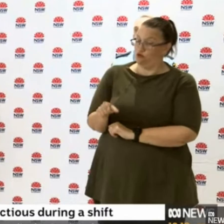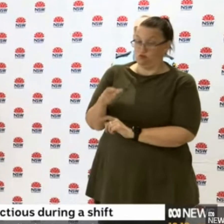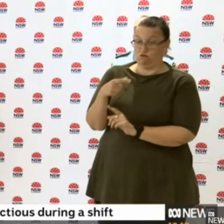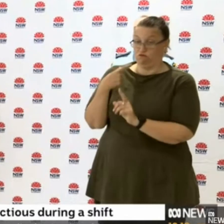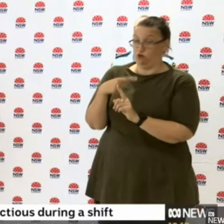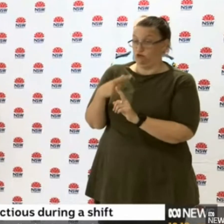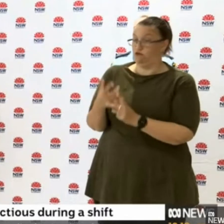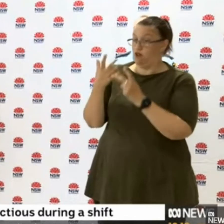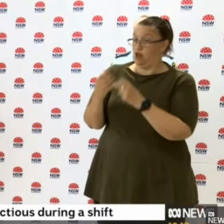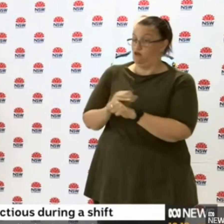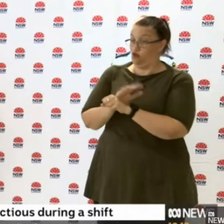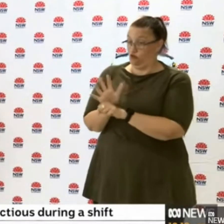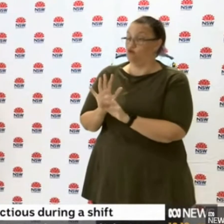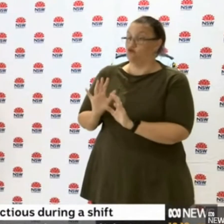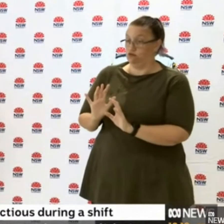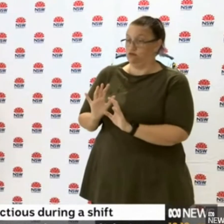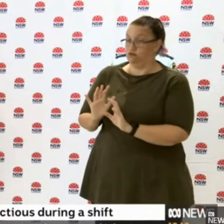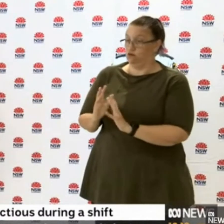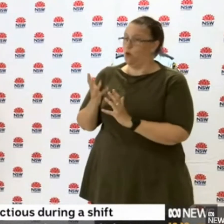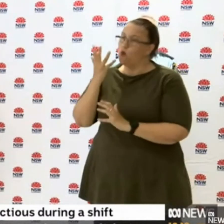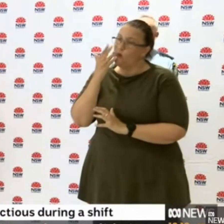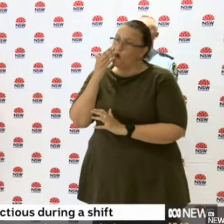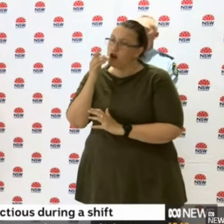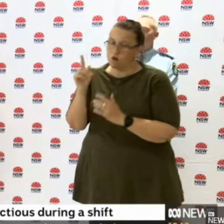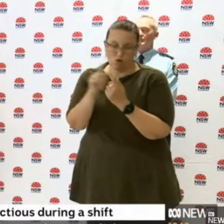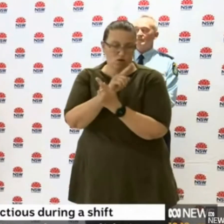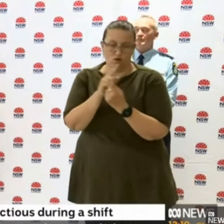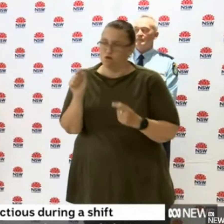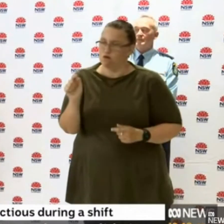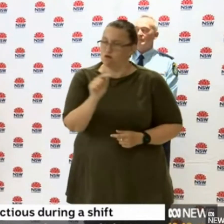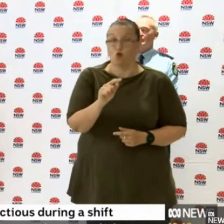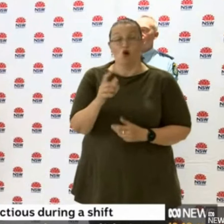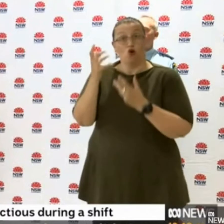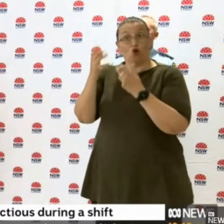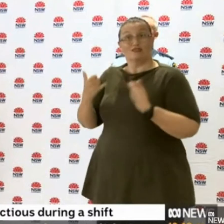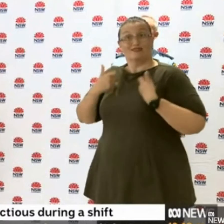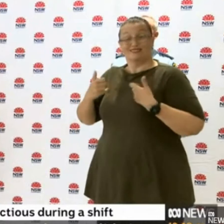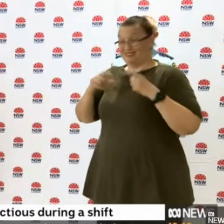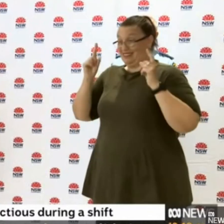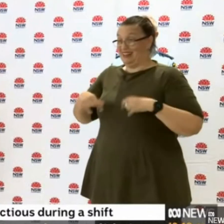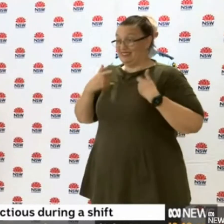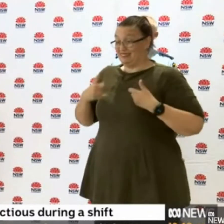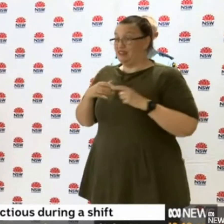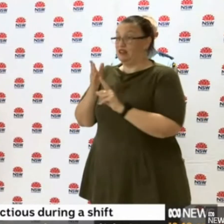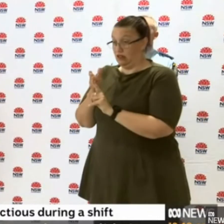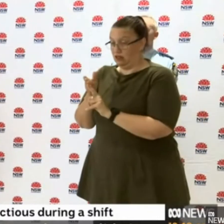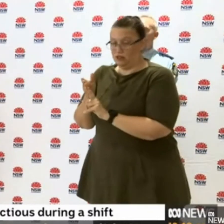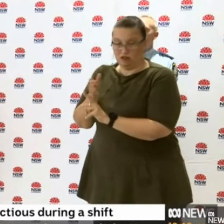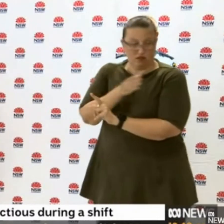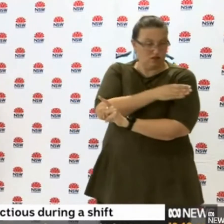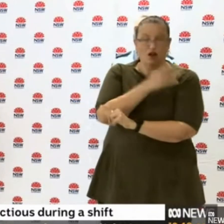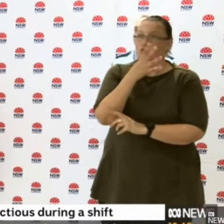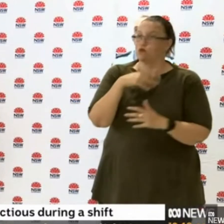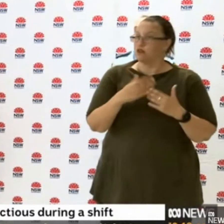prior to the onset of the symptoms. And what we've identified at the moment, we've gone through all of the cases in our hotel